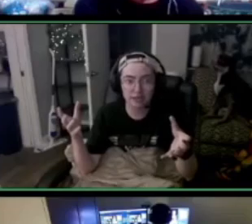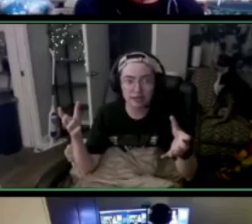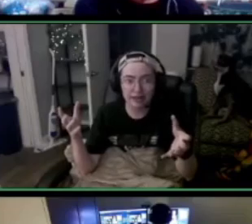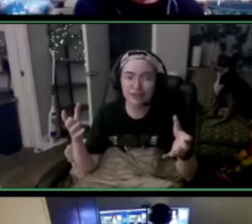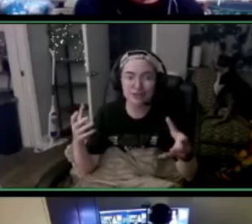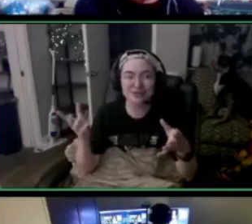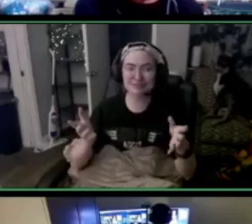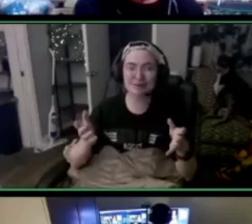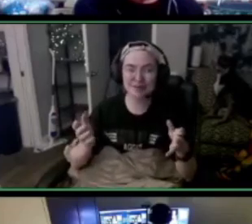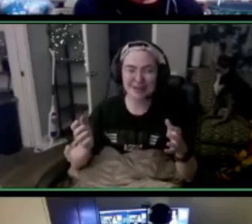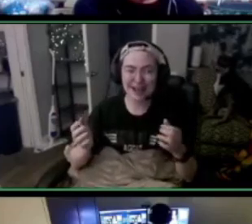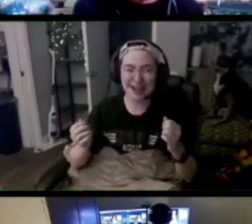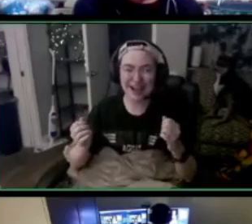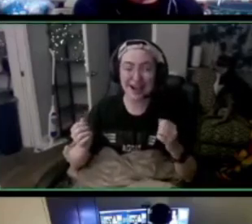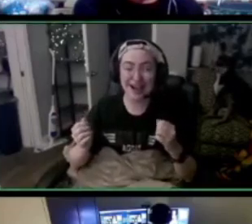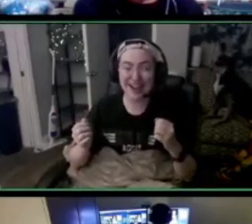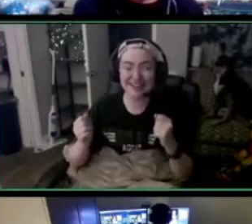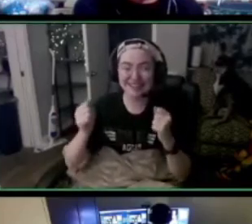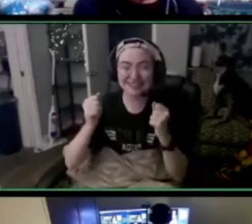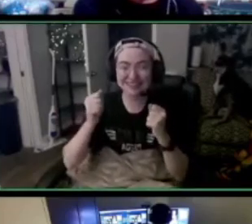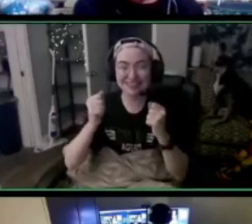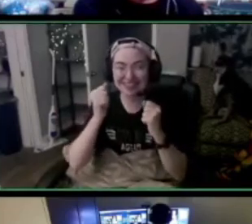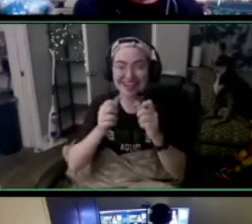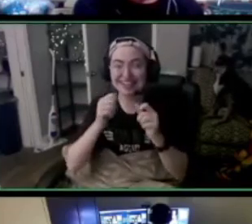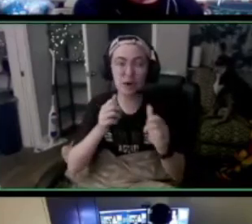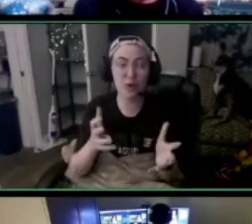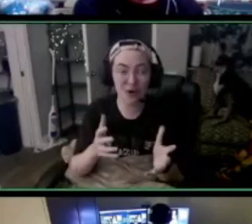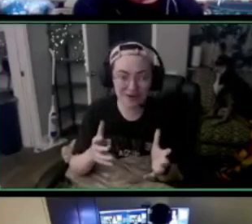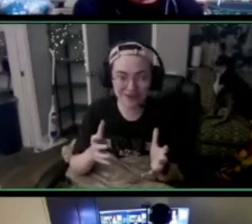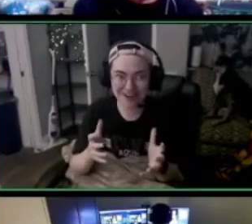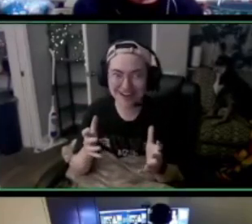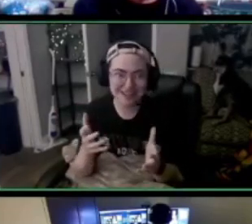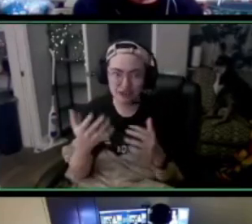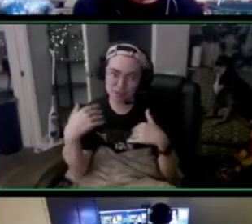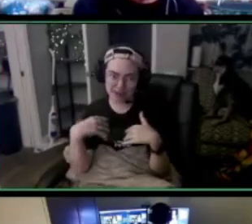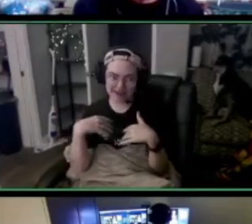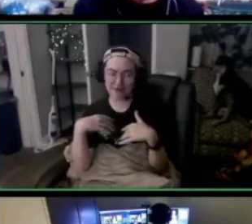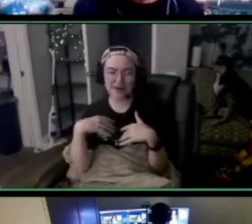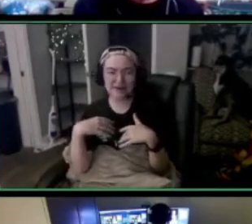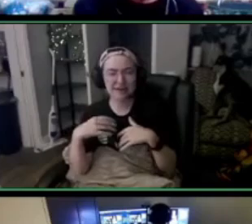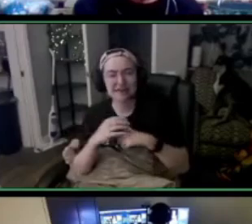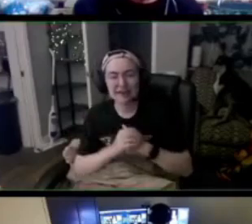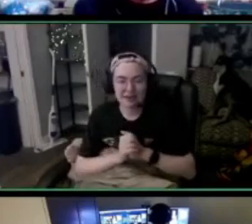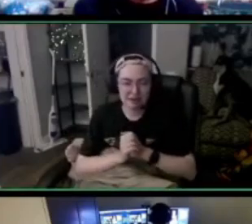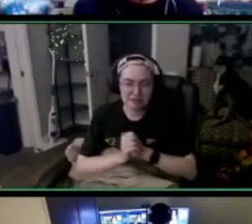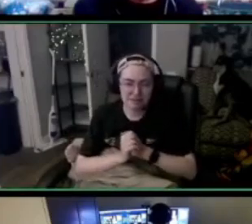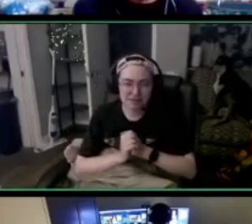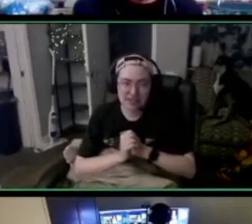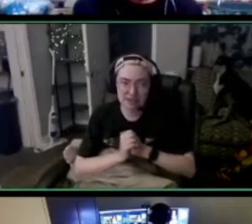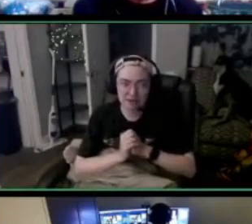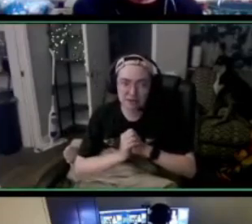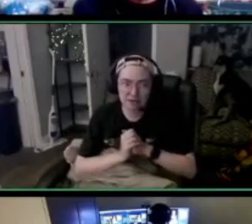and then you step up and you sign the award, right? And then you step back, right? That's another great way to